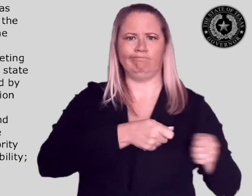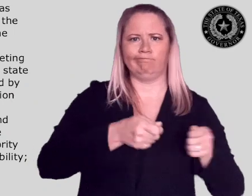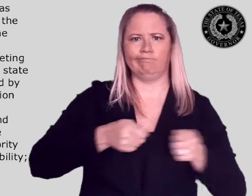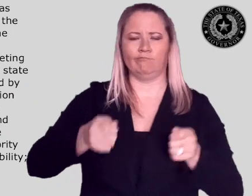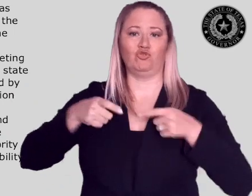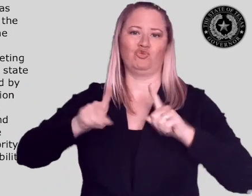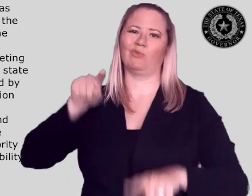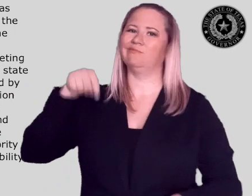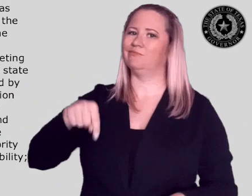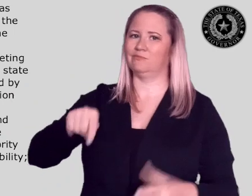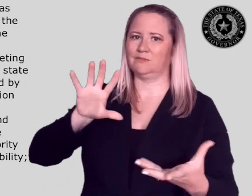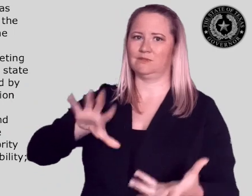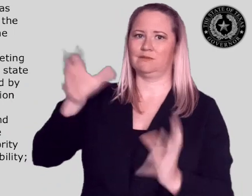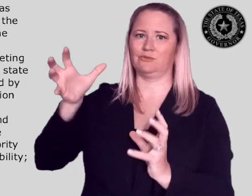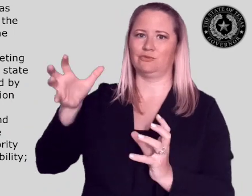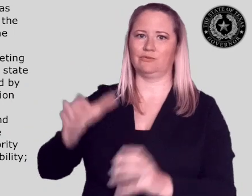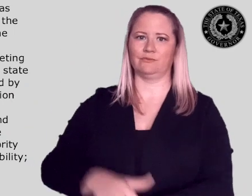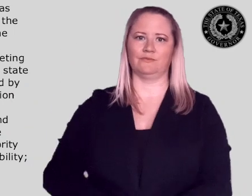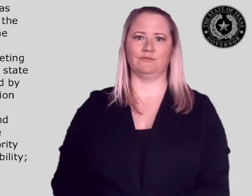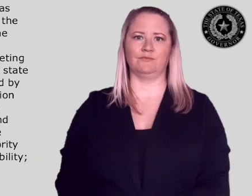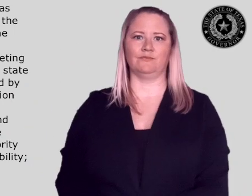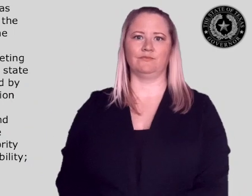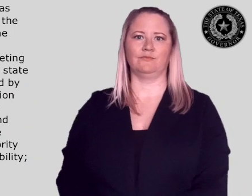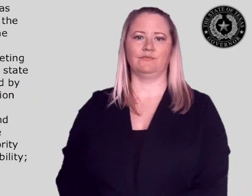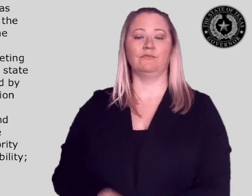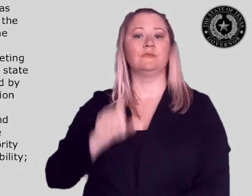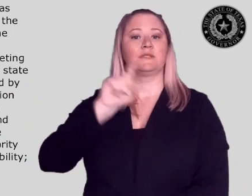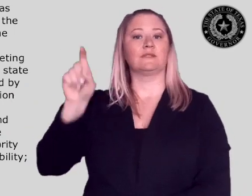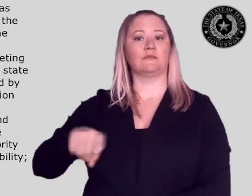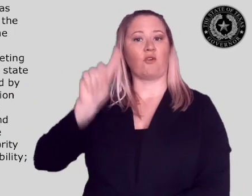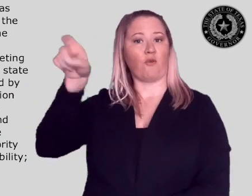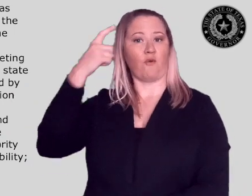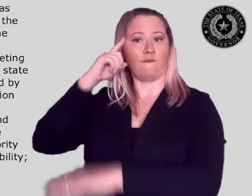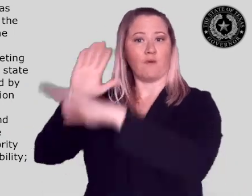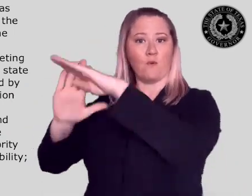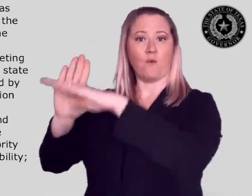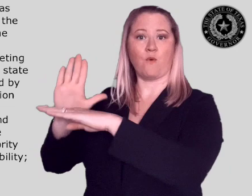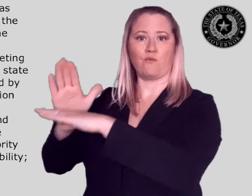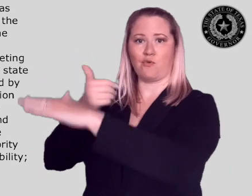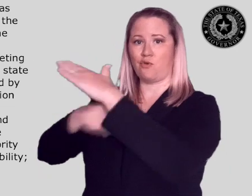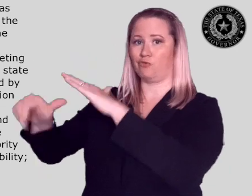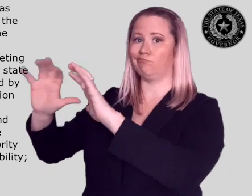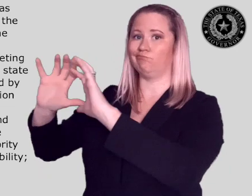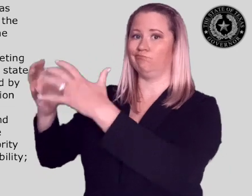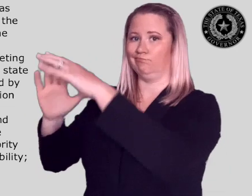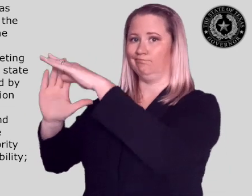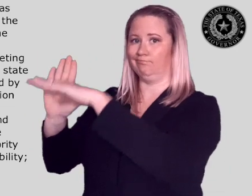the dangers to the state and people presented by disasters under Section